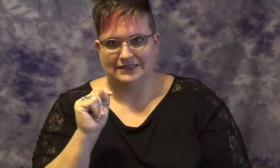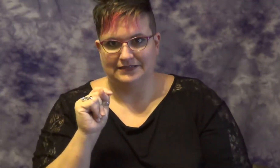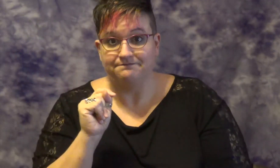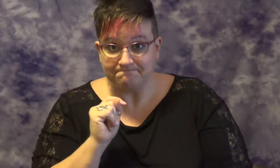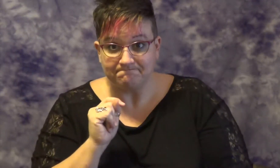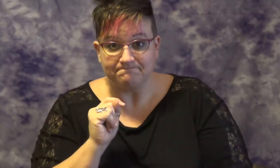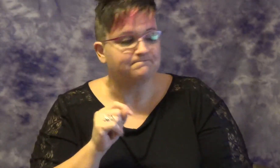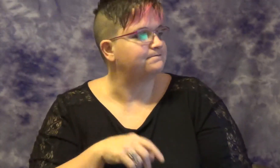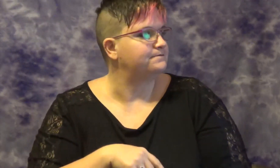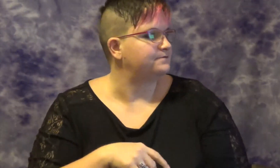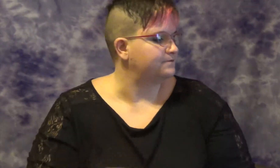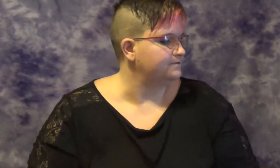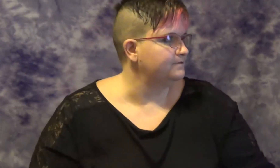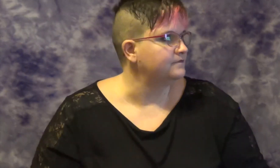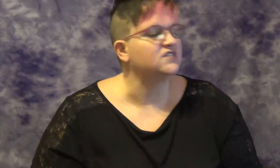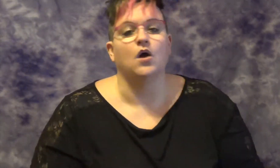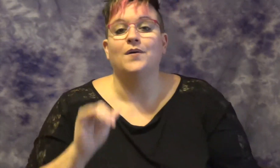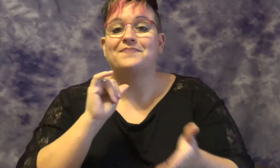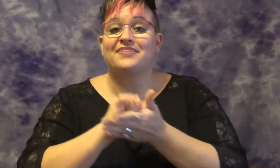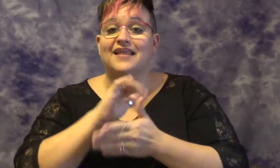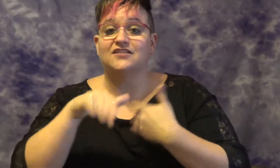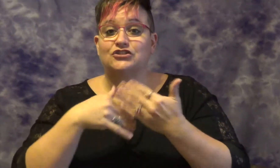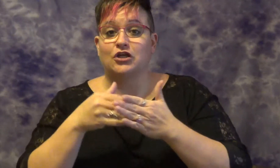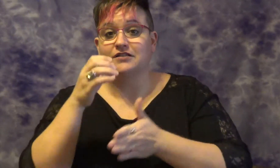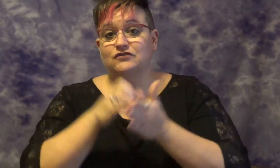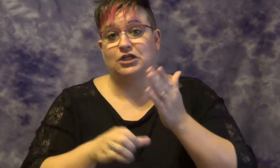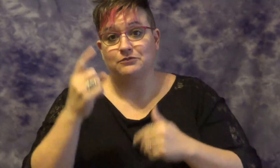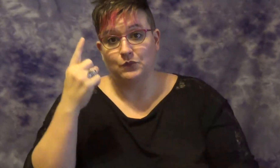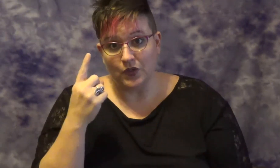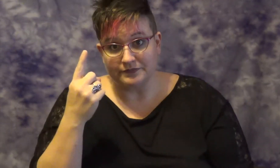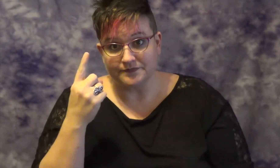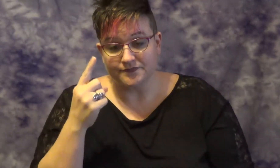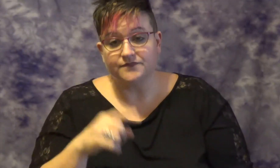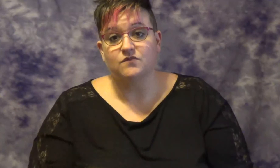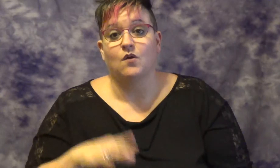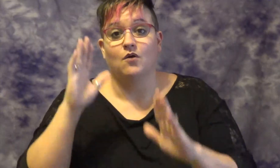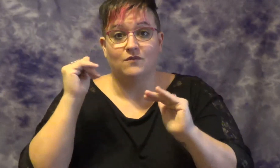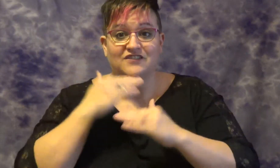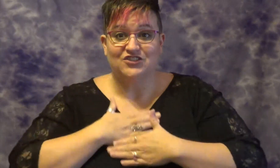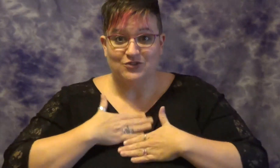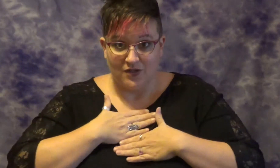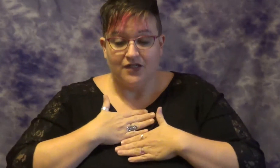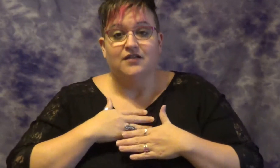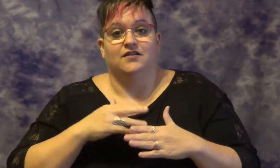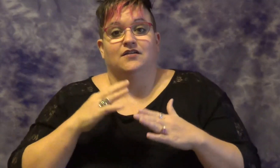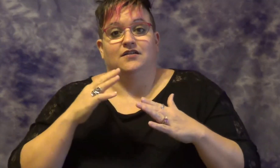frozen text whatsoever. So that's all of Chapter 1. I hope you